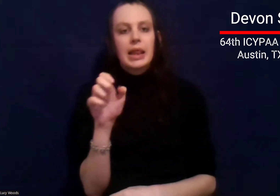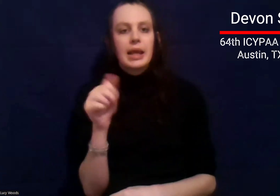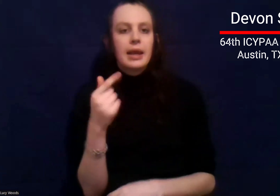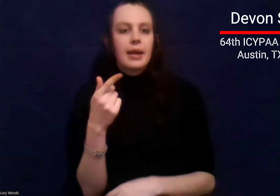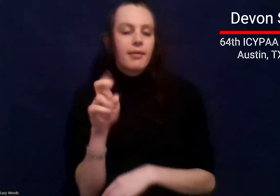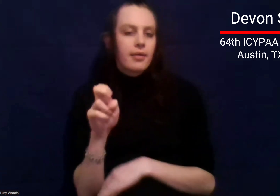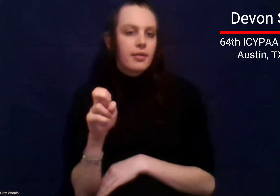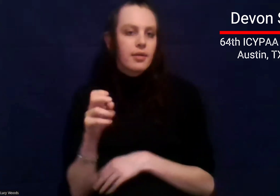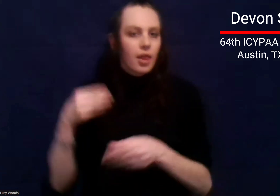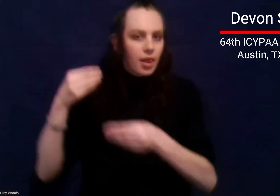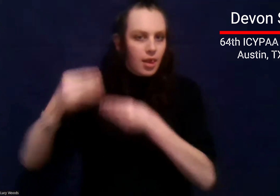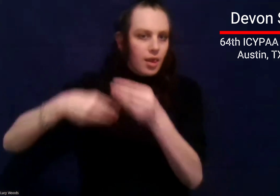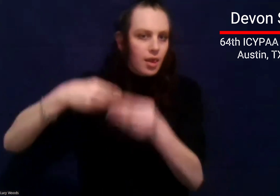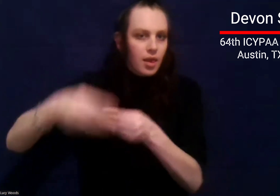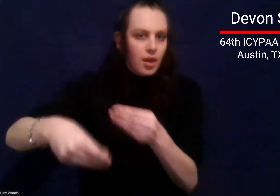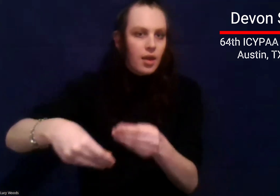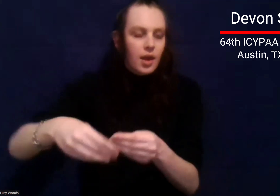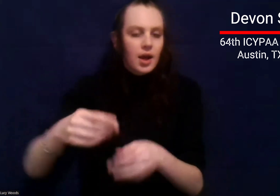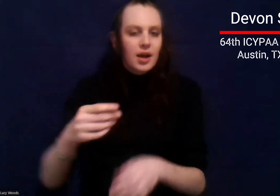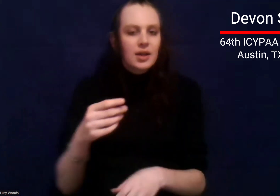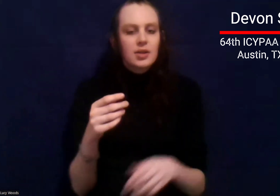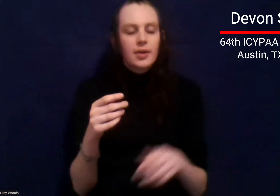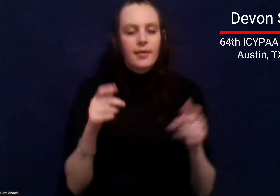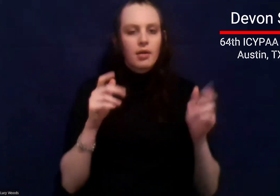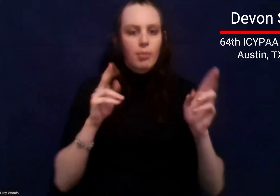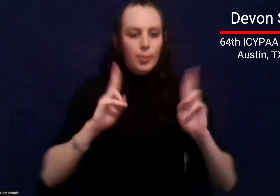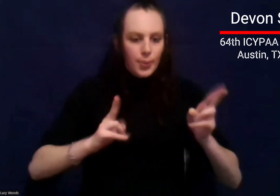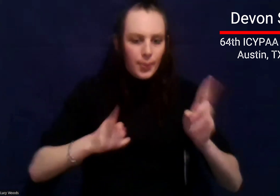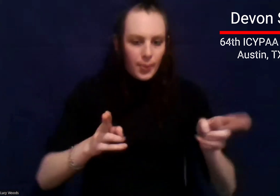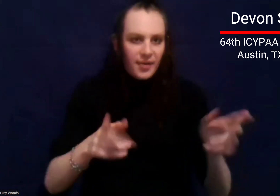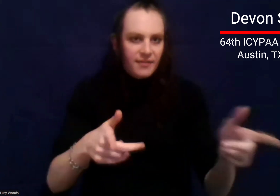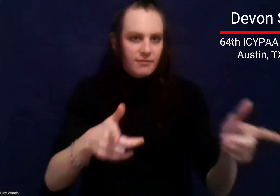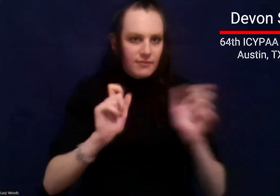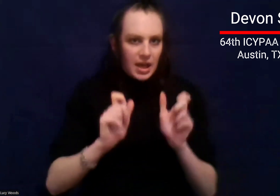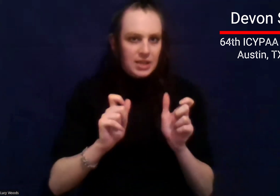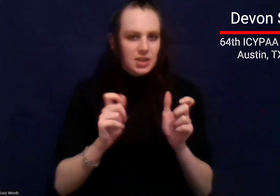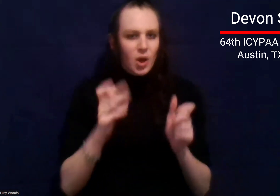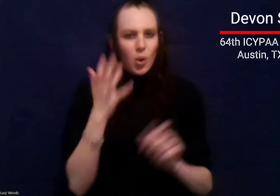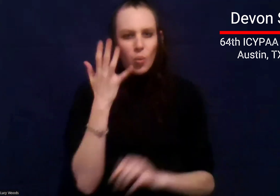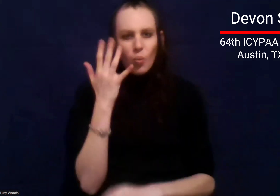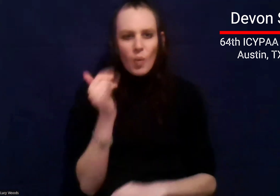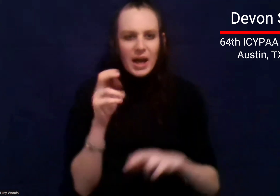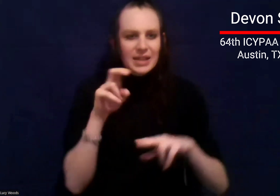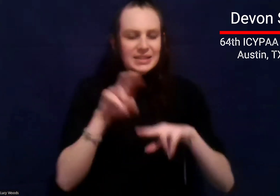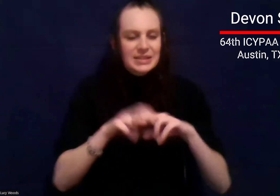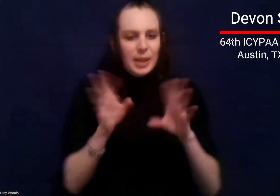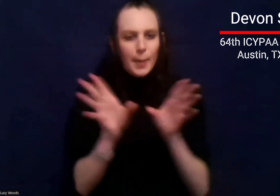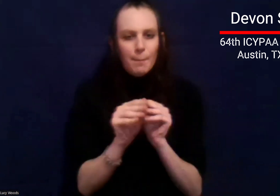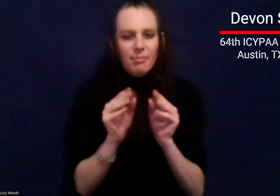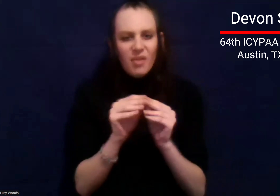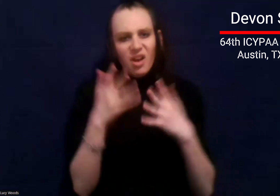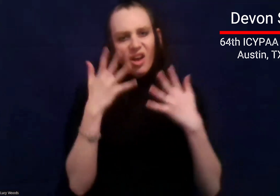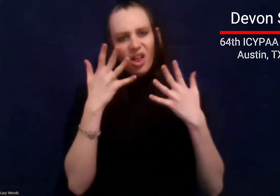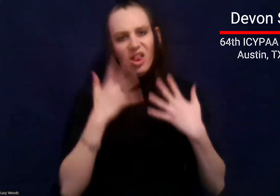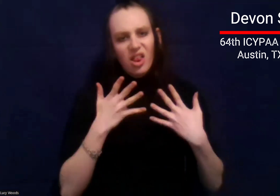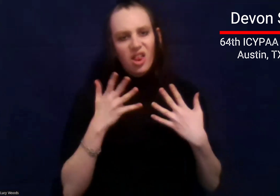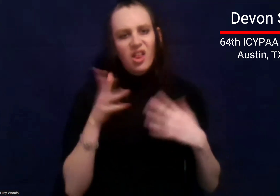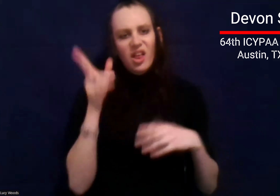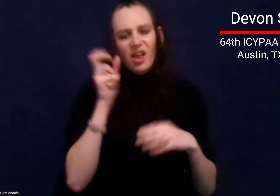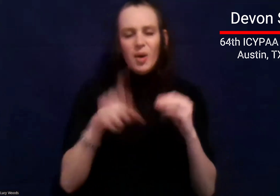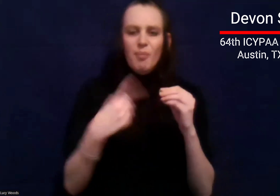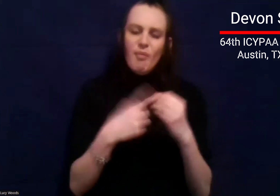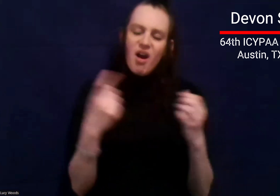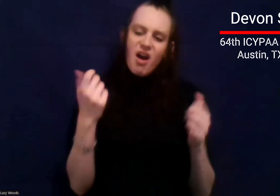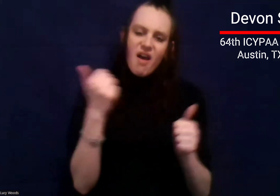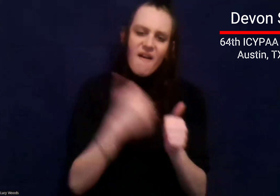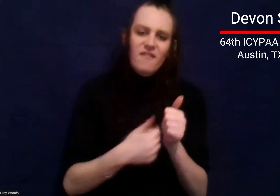being this in slowing down. You work the steps. Why the fuck would you want to sit in a meeting and be miserable hearing about how everybody's life